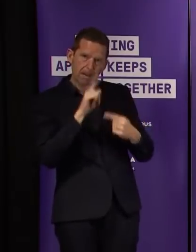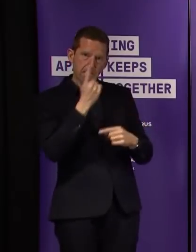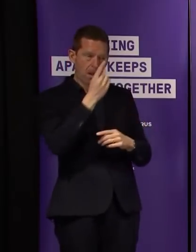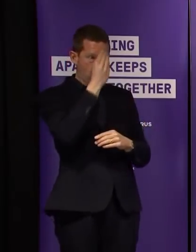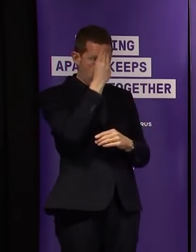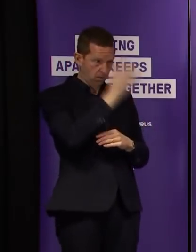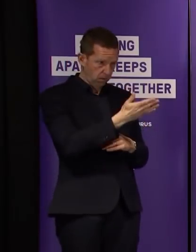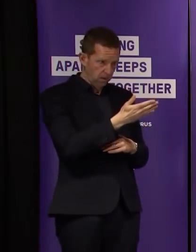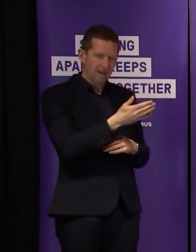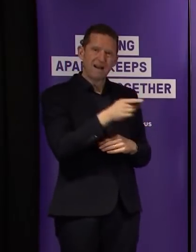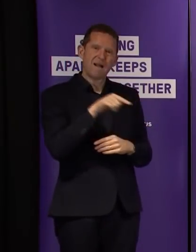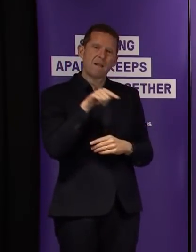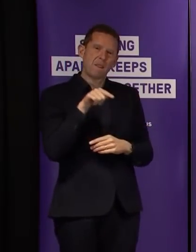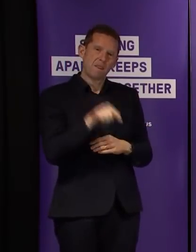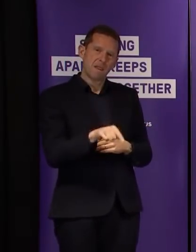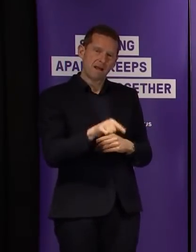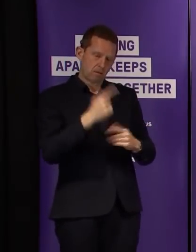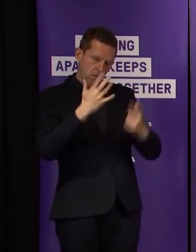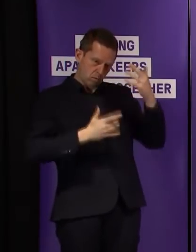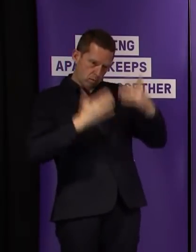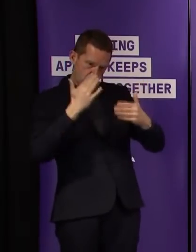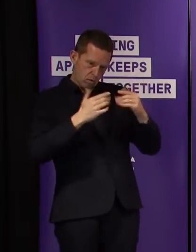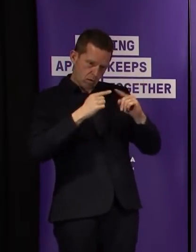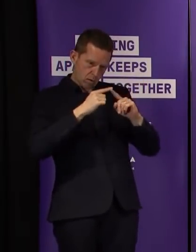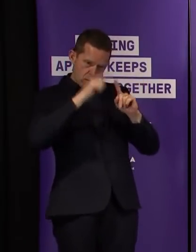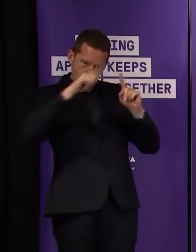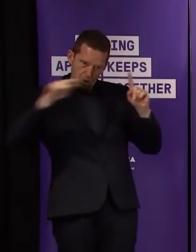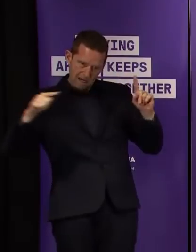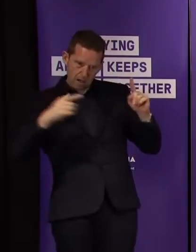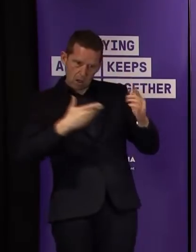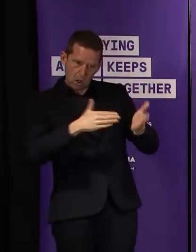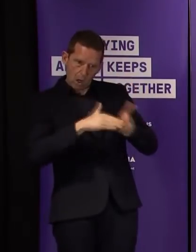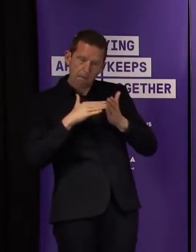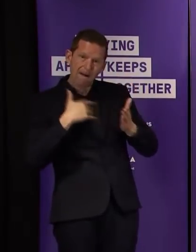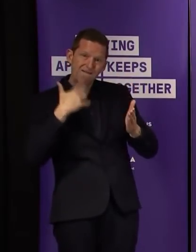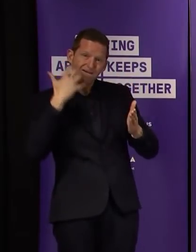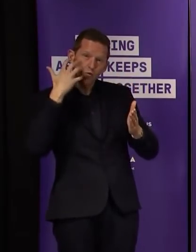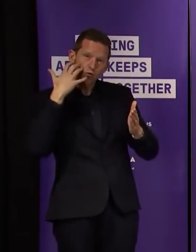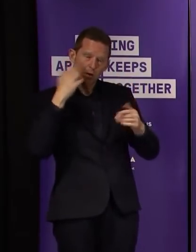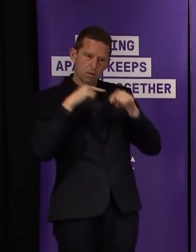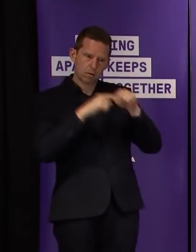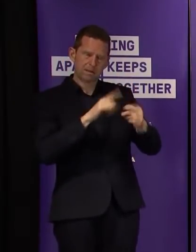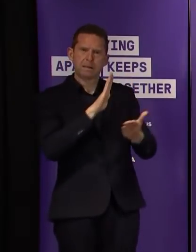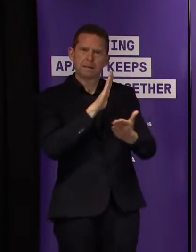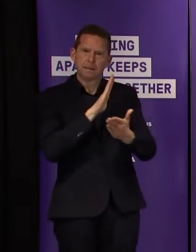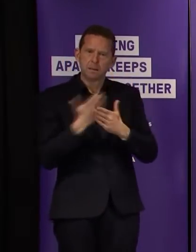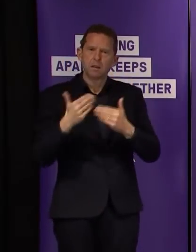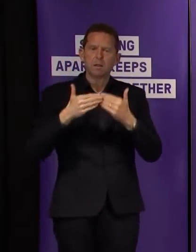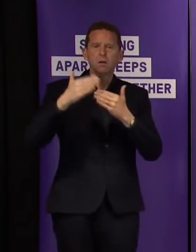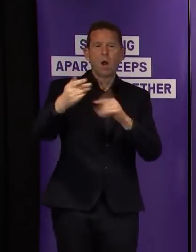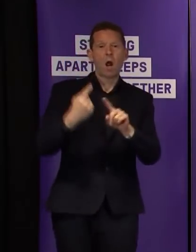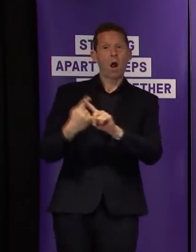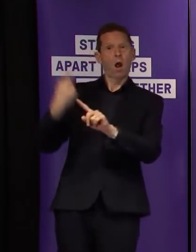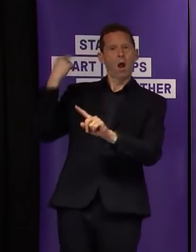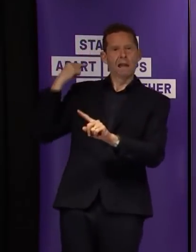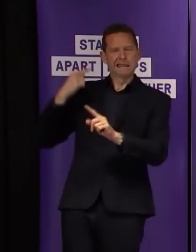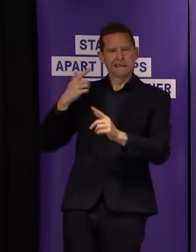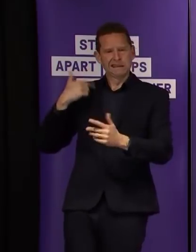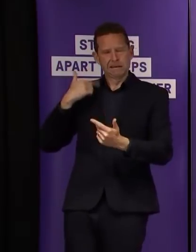is that modelling in the future will be based on actuals more and more the further along we